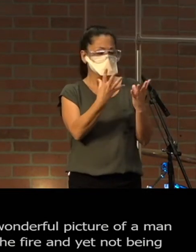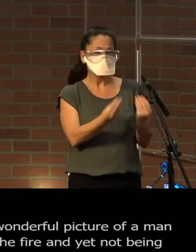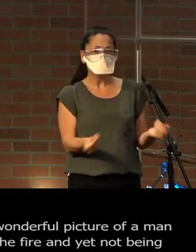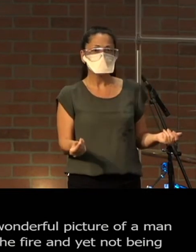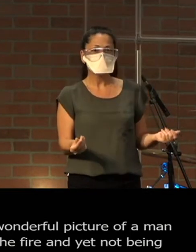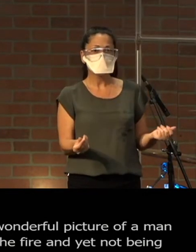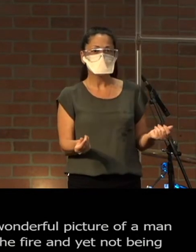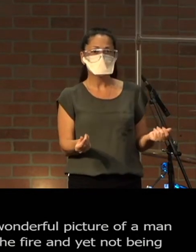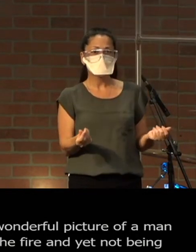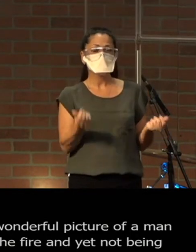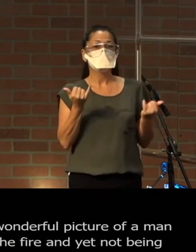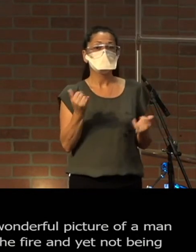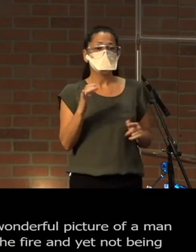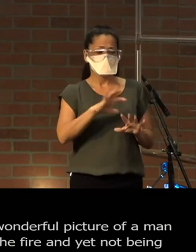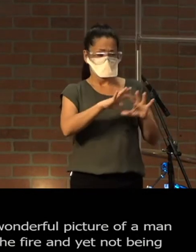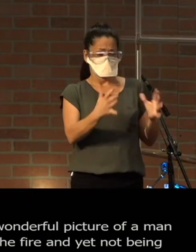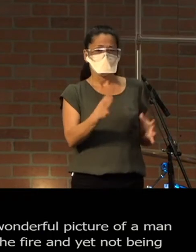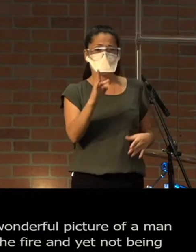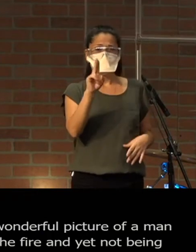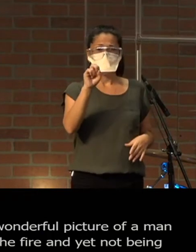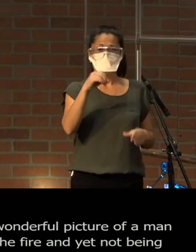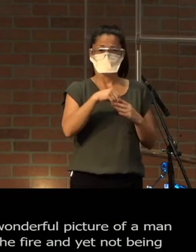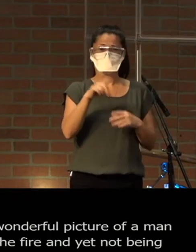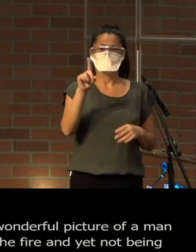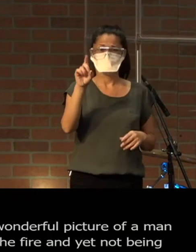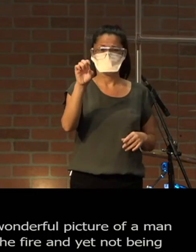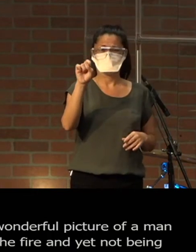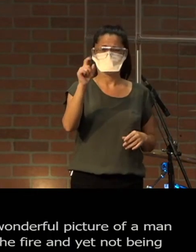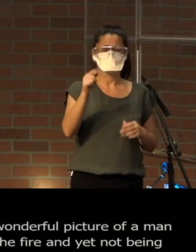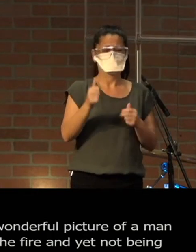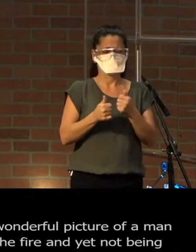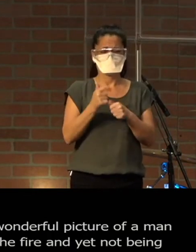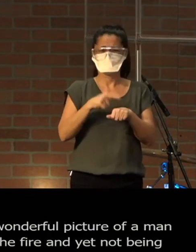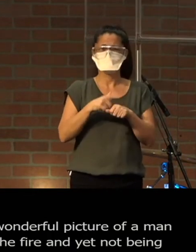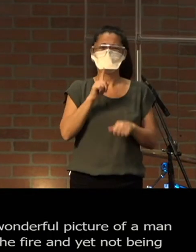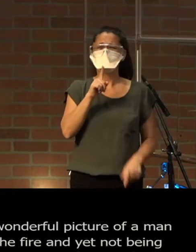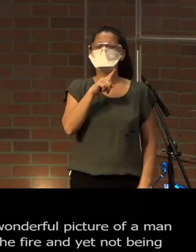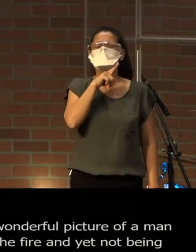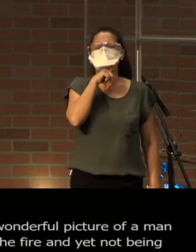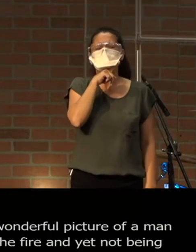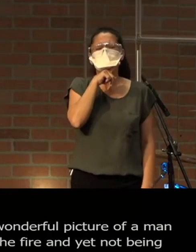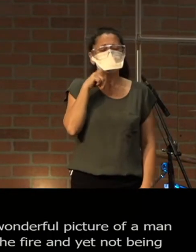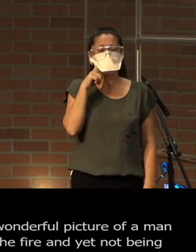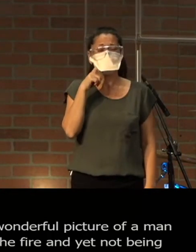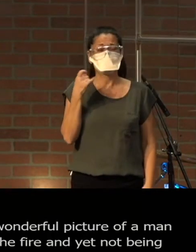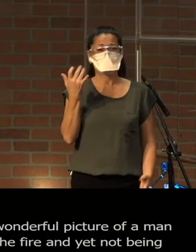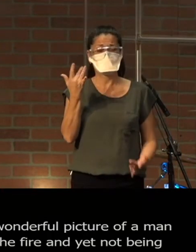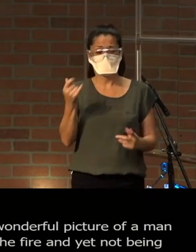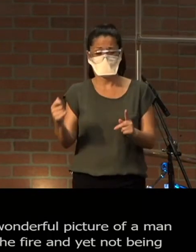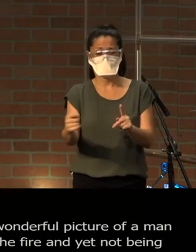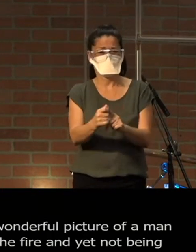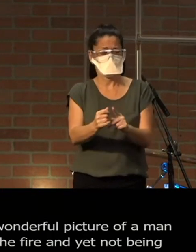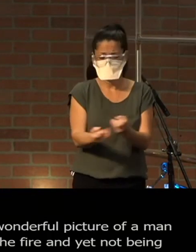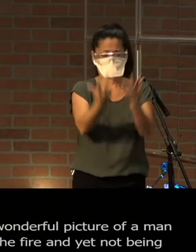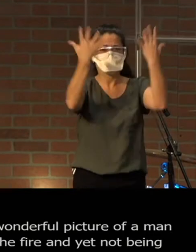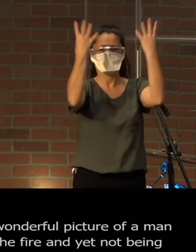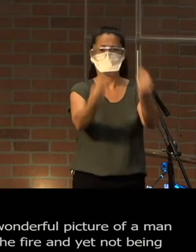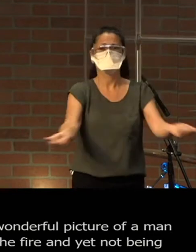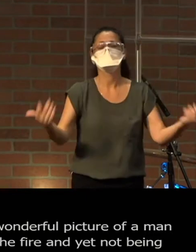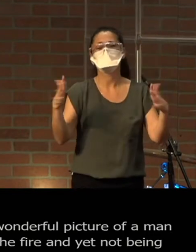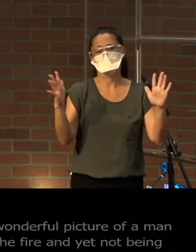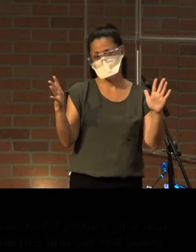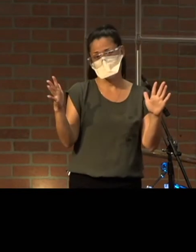in the desert is usually so dry that at first application of fire, it flames and is speedily